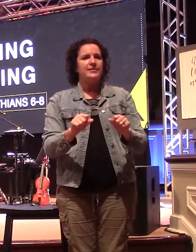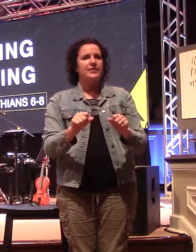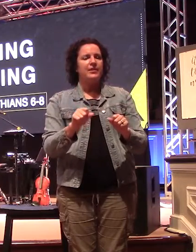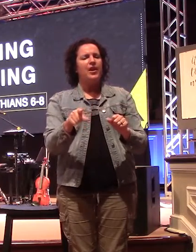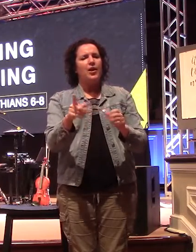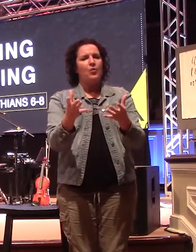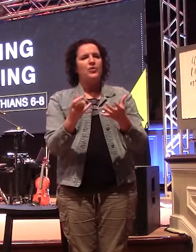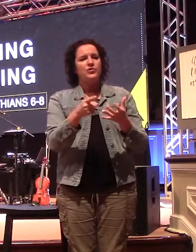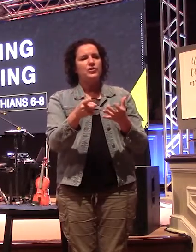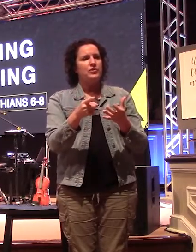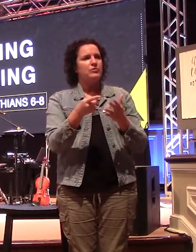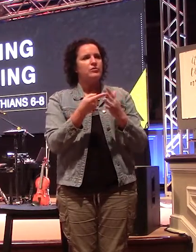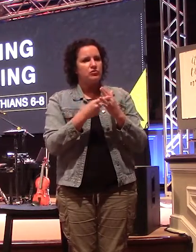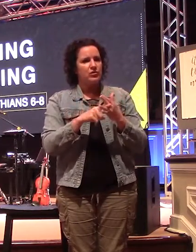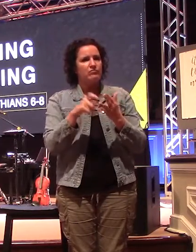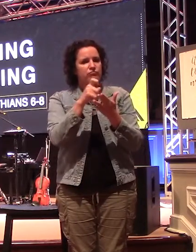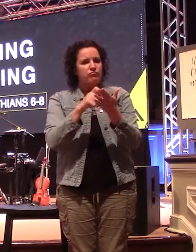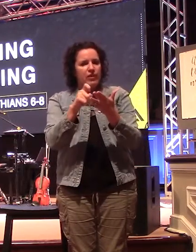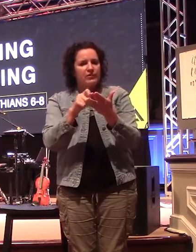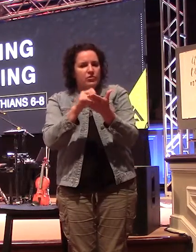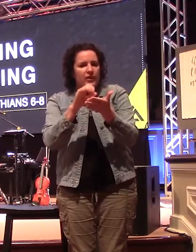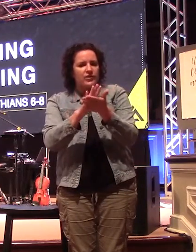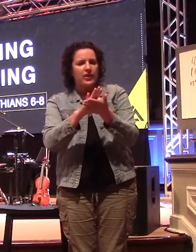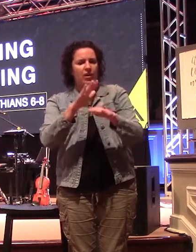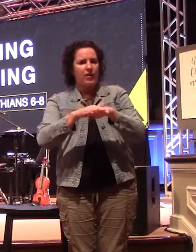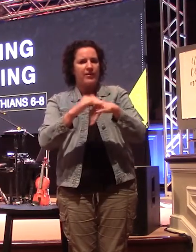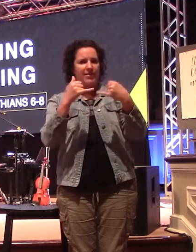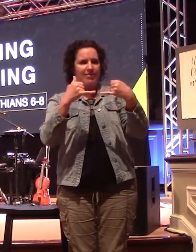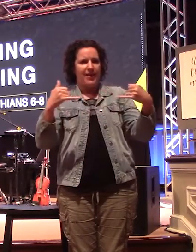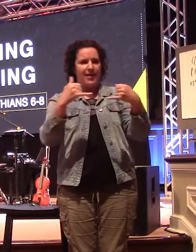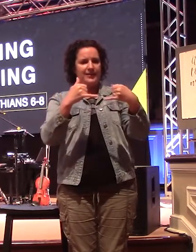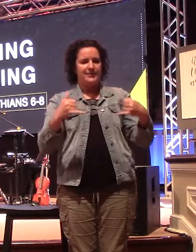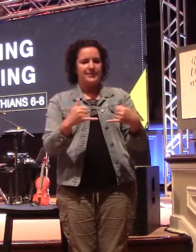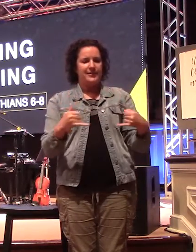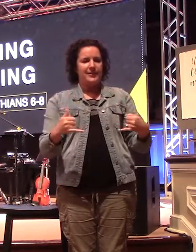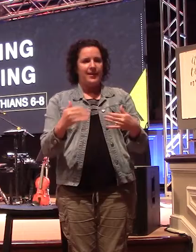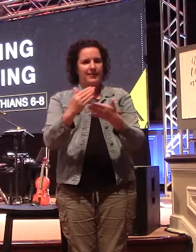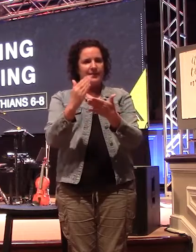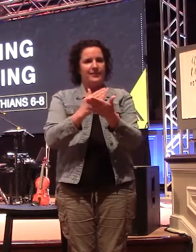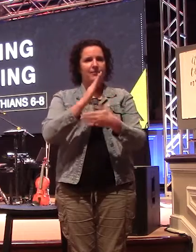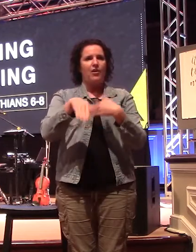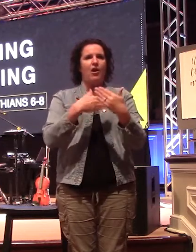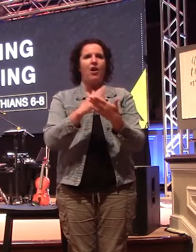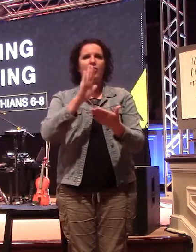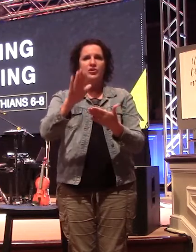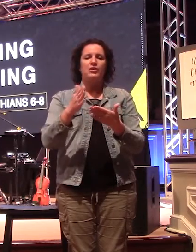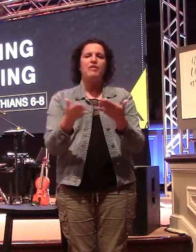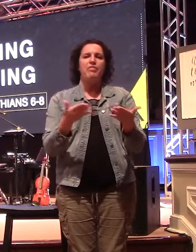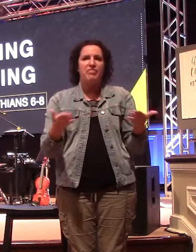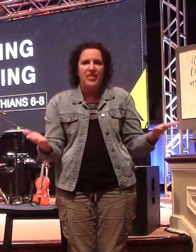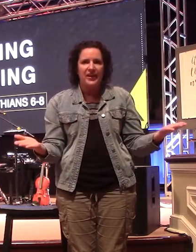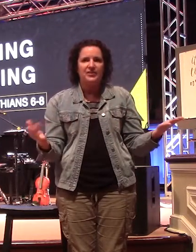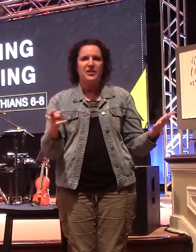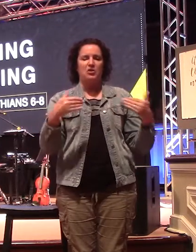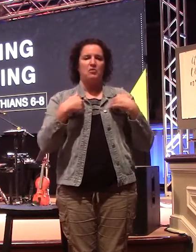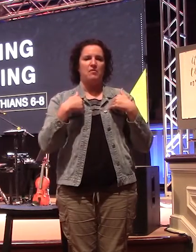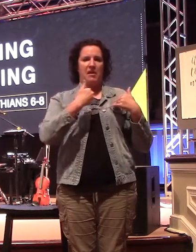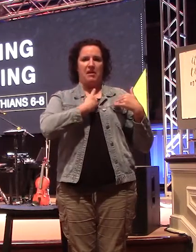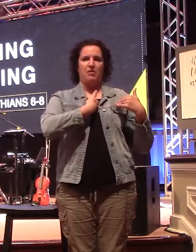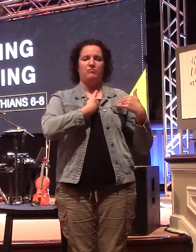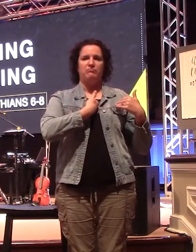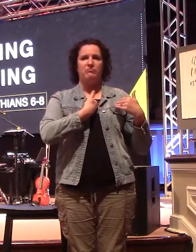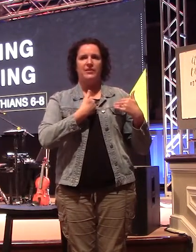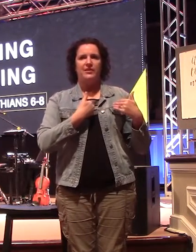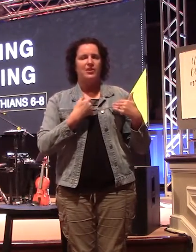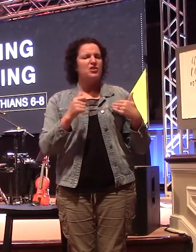like you to start writing down on those blank lines a list of all your material possessions. Now, you're not going to